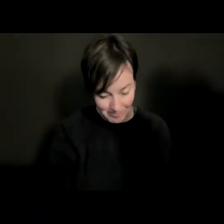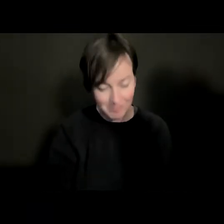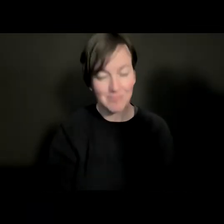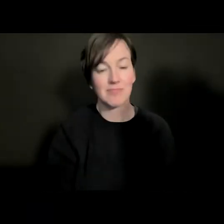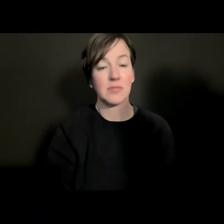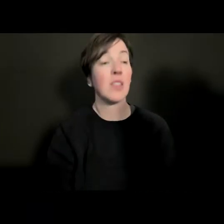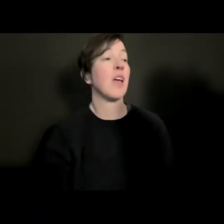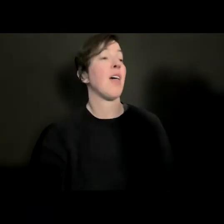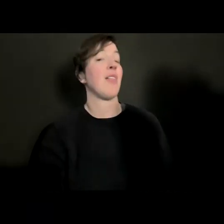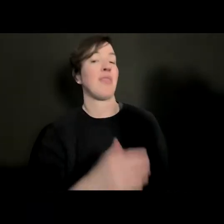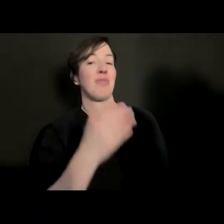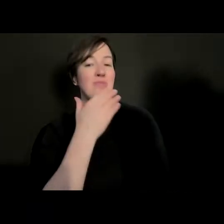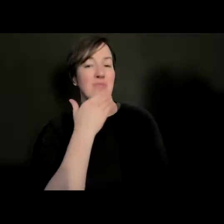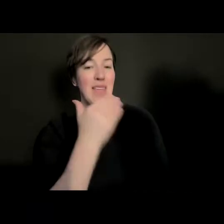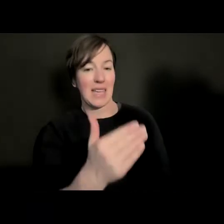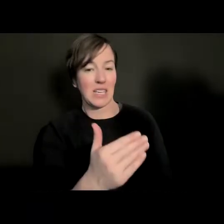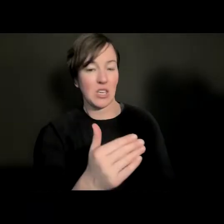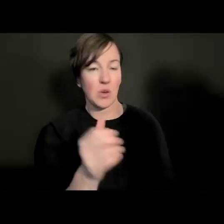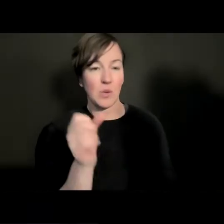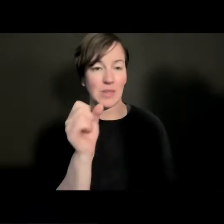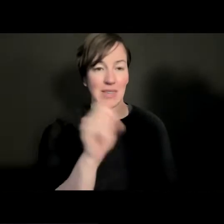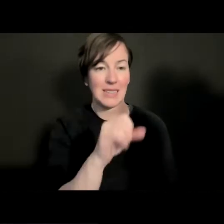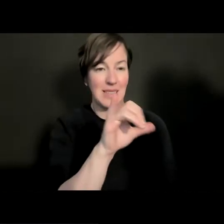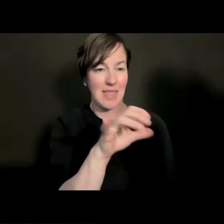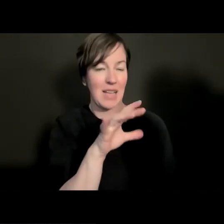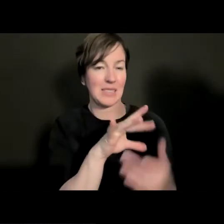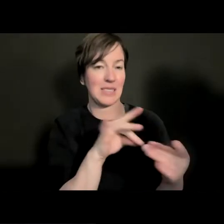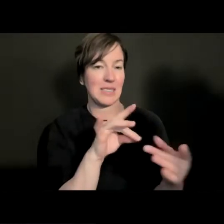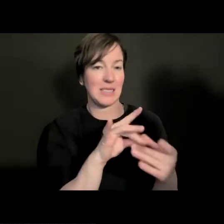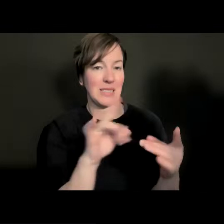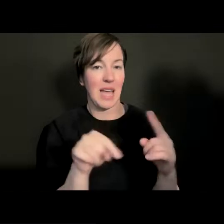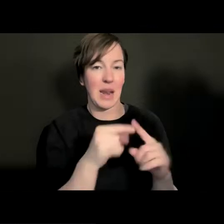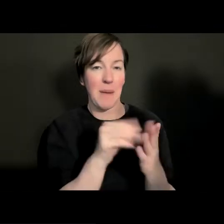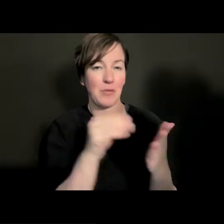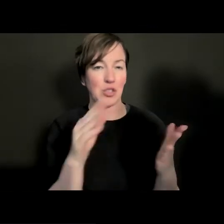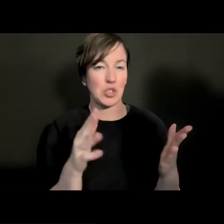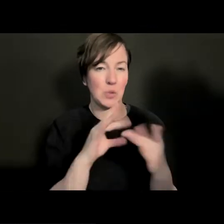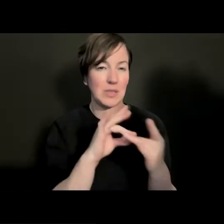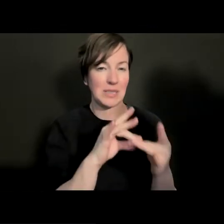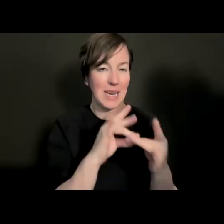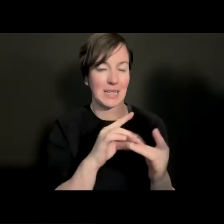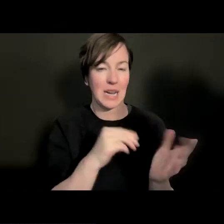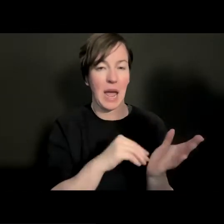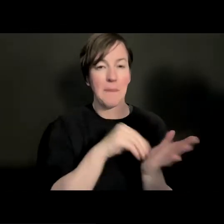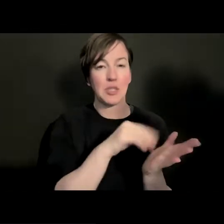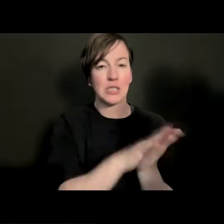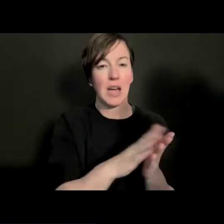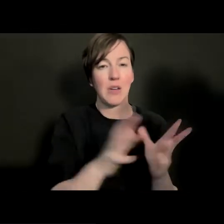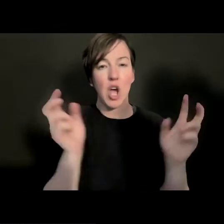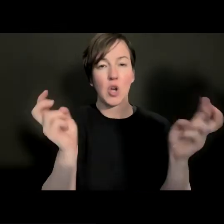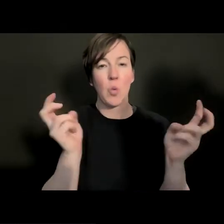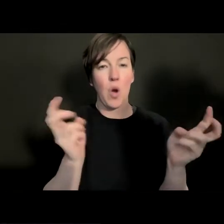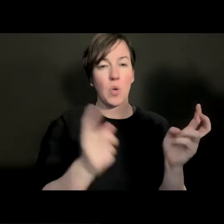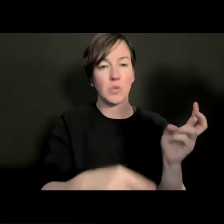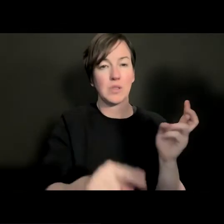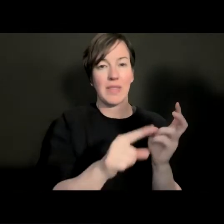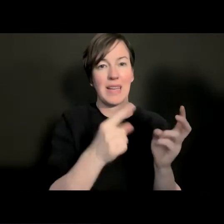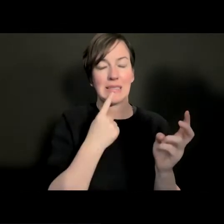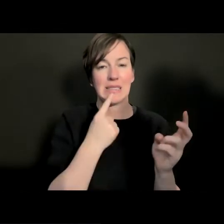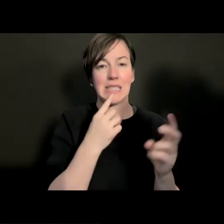no, thank you. And with that said about the students connecting, I wrote down a quote that they had said